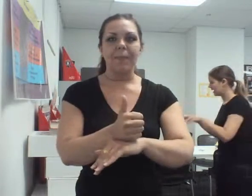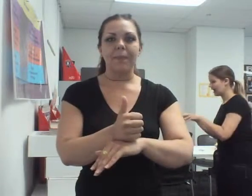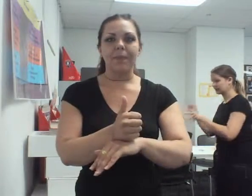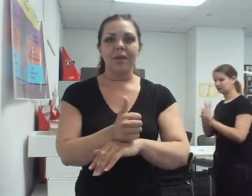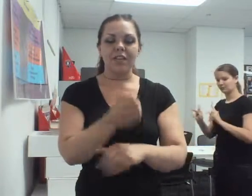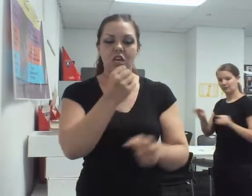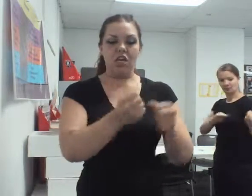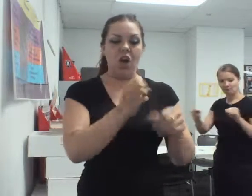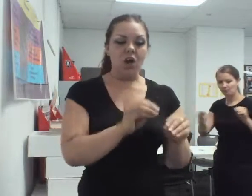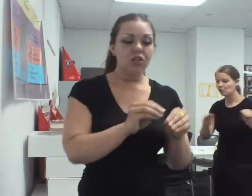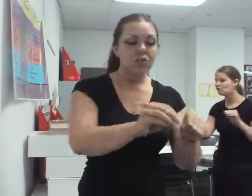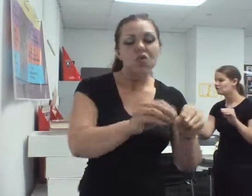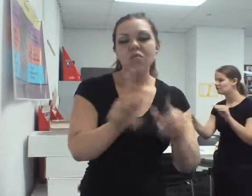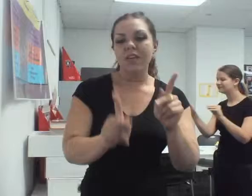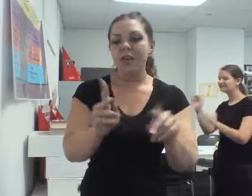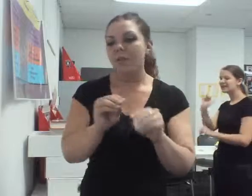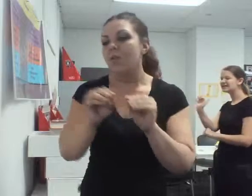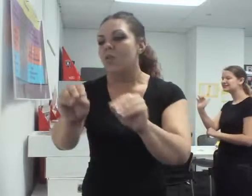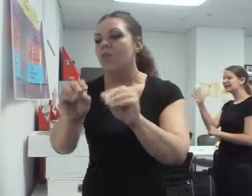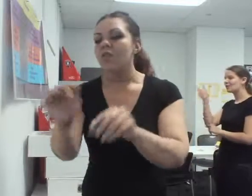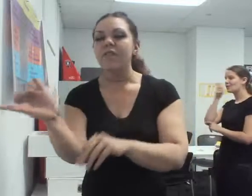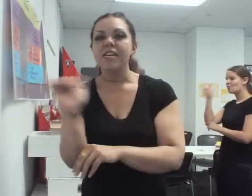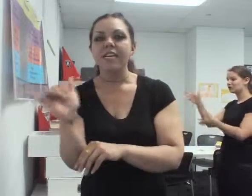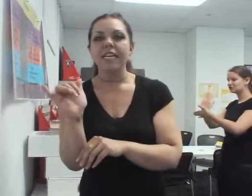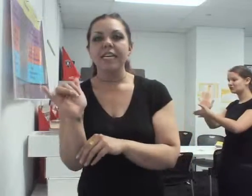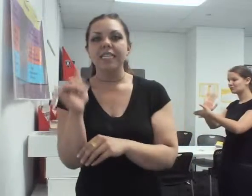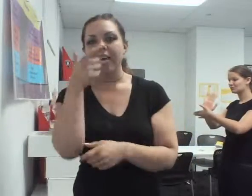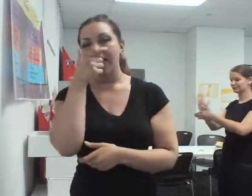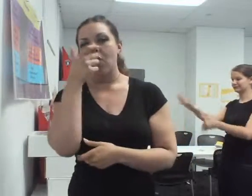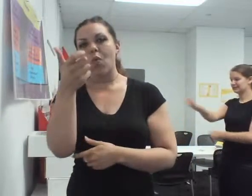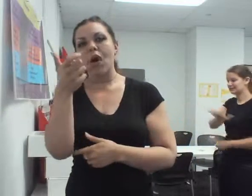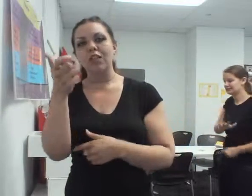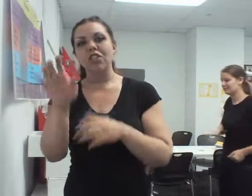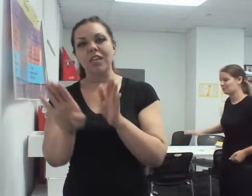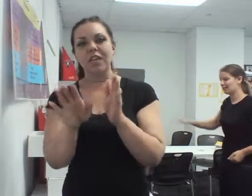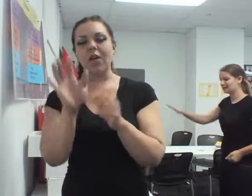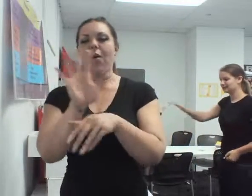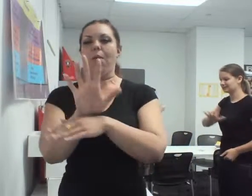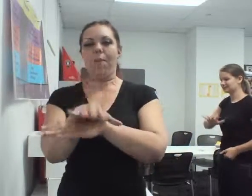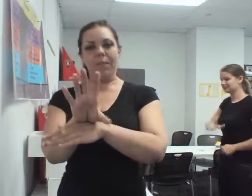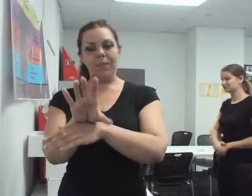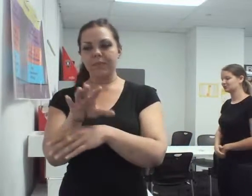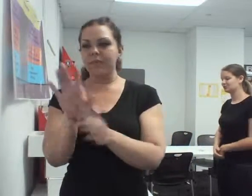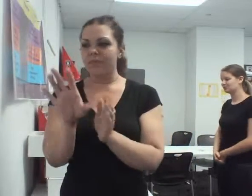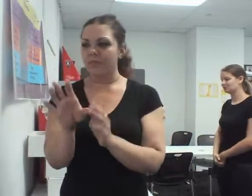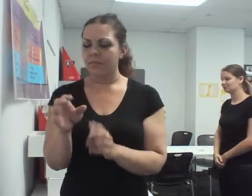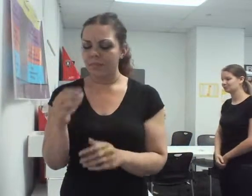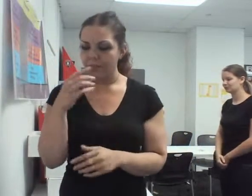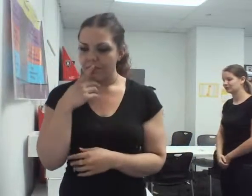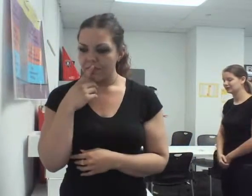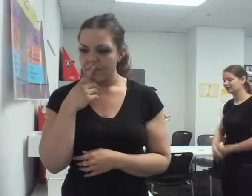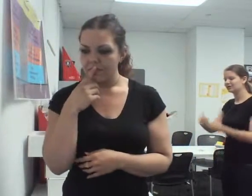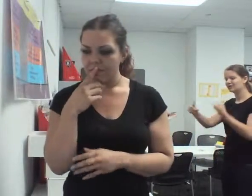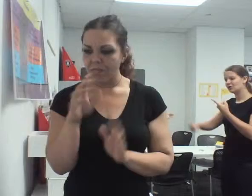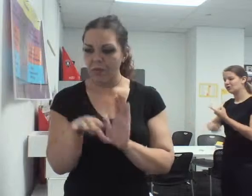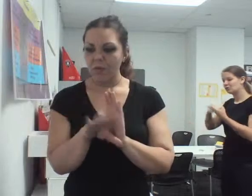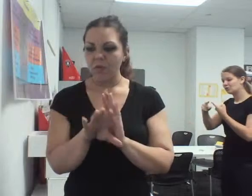move. It's like watching a movie in front of us in space, yeah? Okay. So when we are